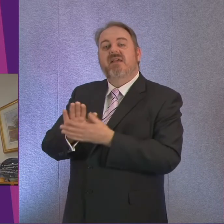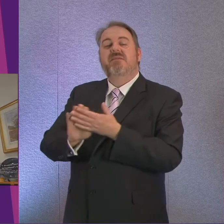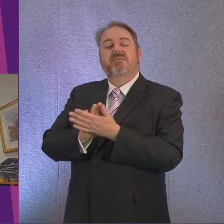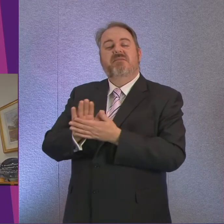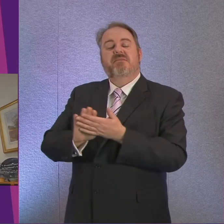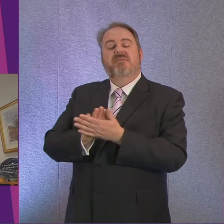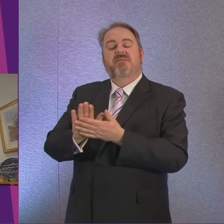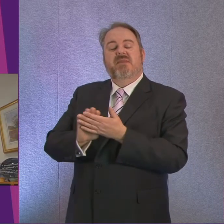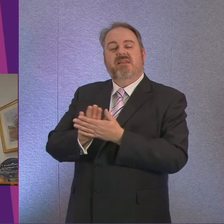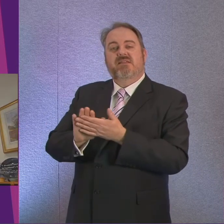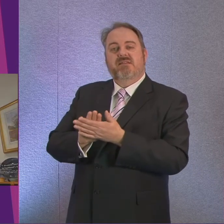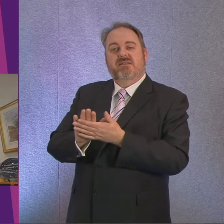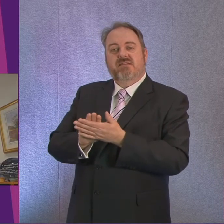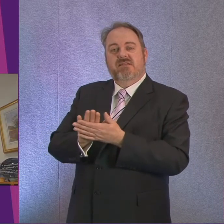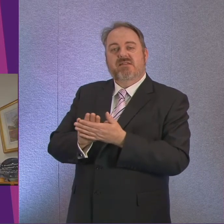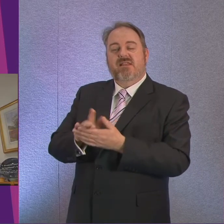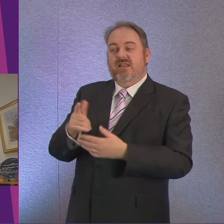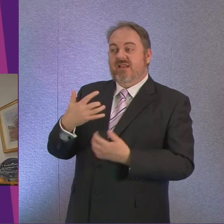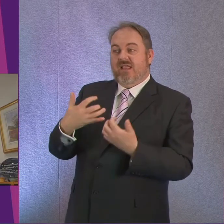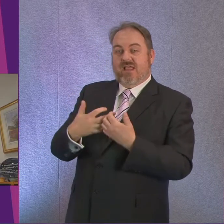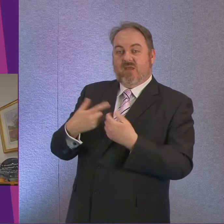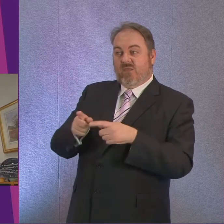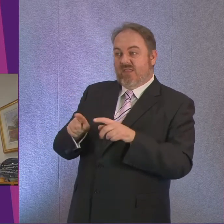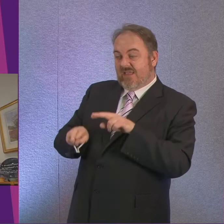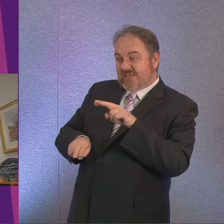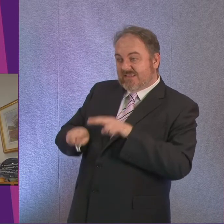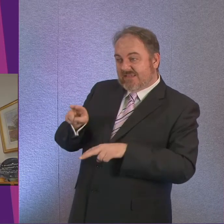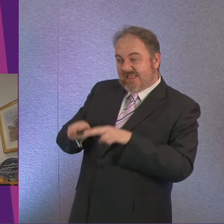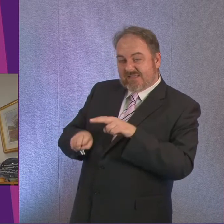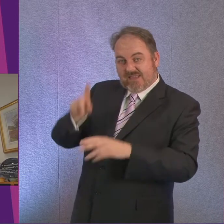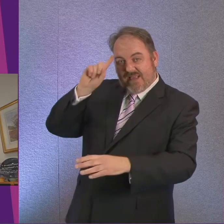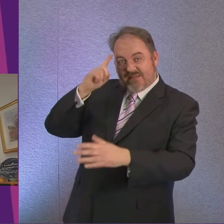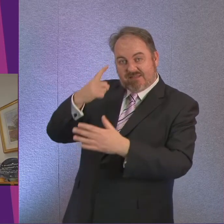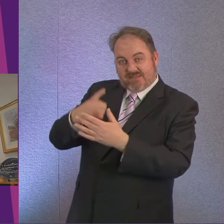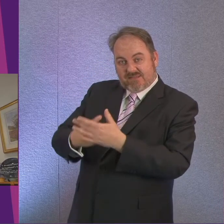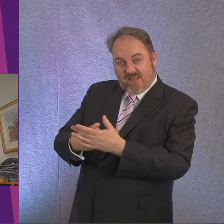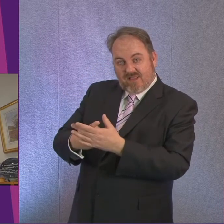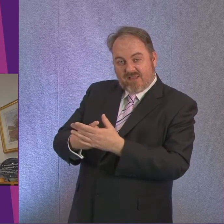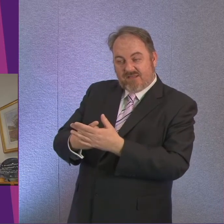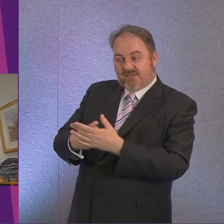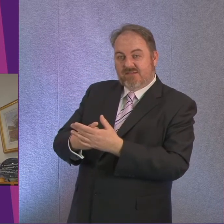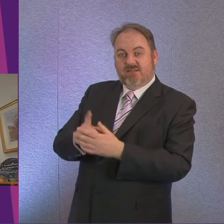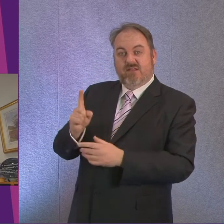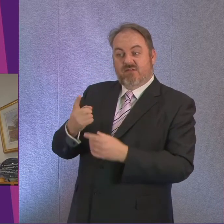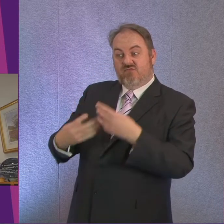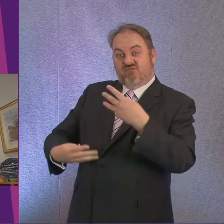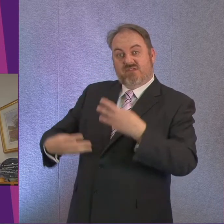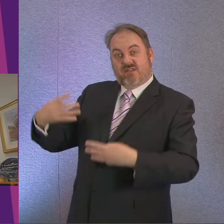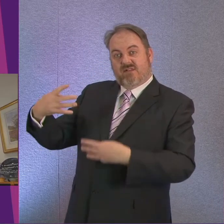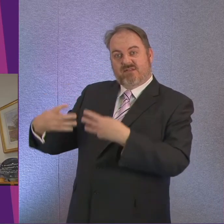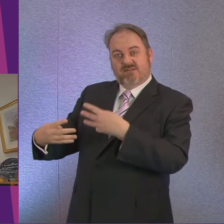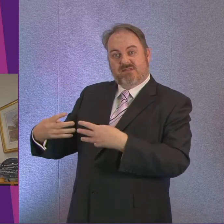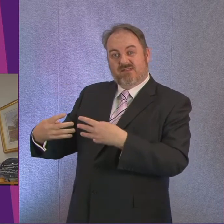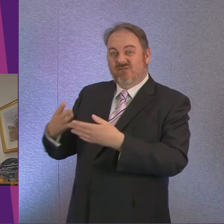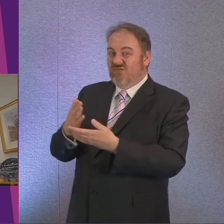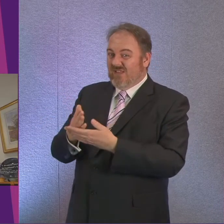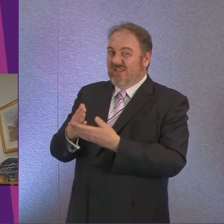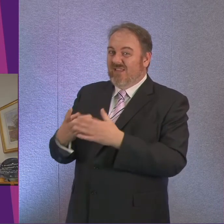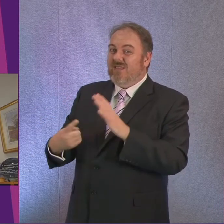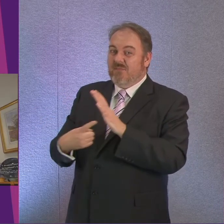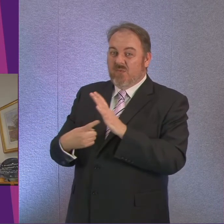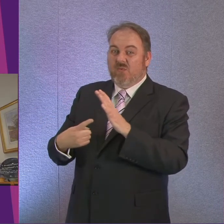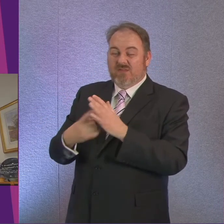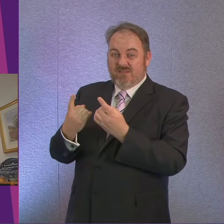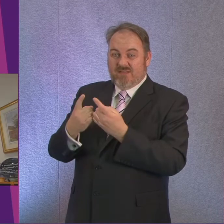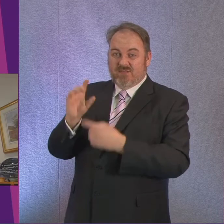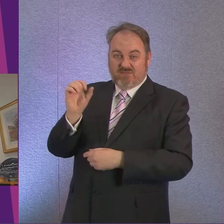which the assessment process is handled. At the very core of the assessment process this year